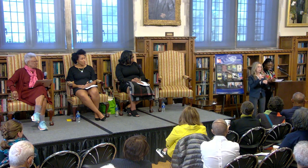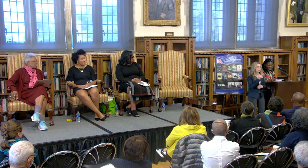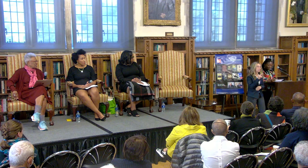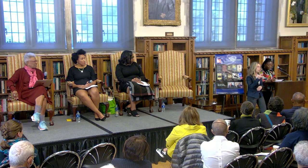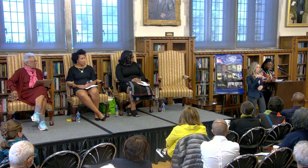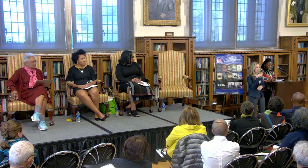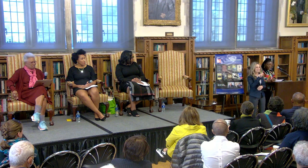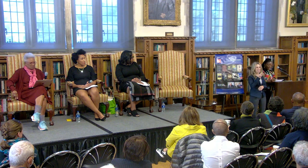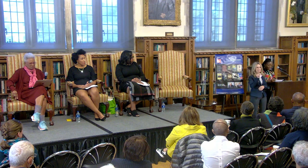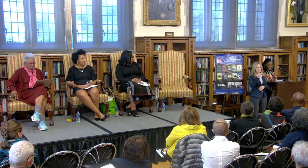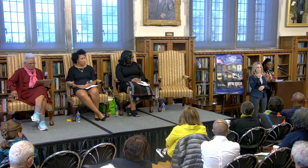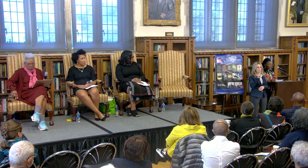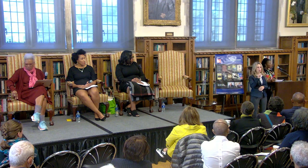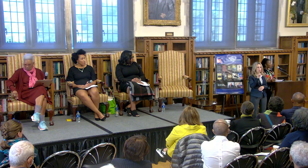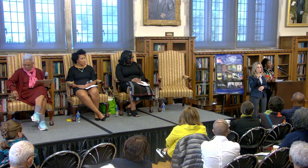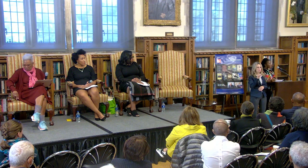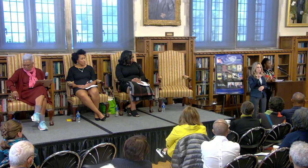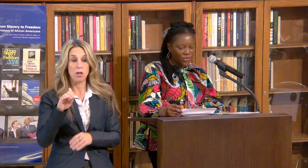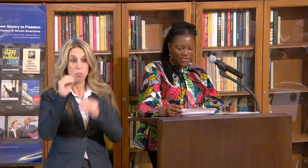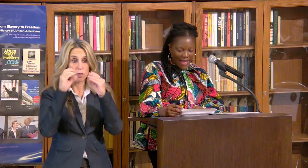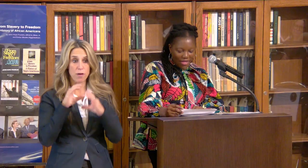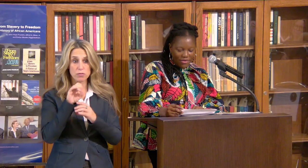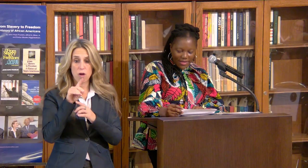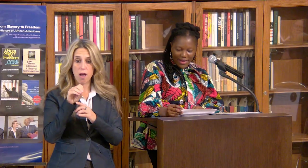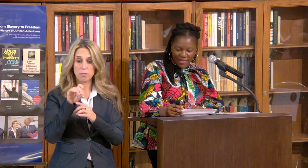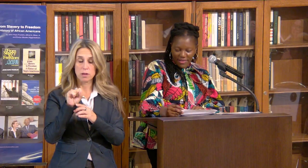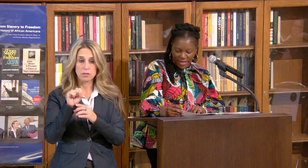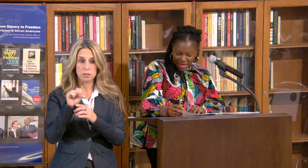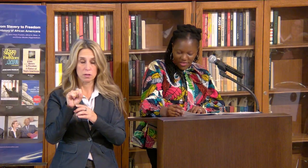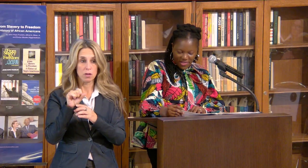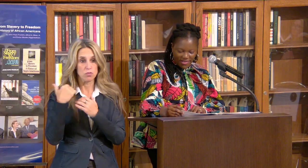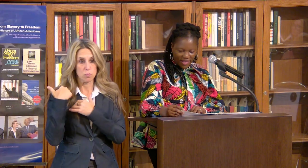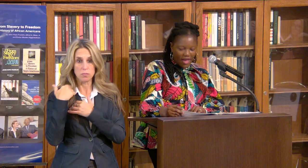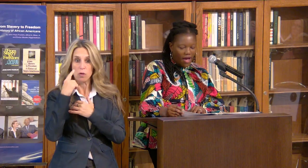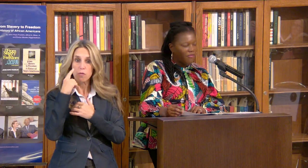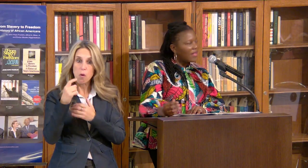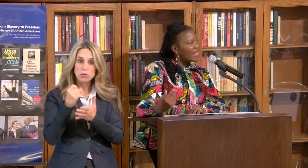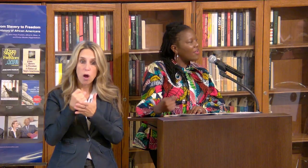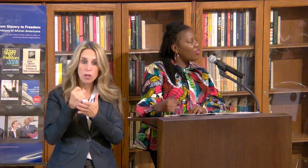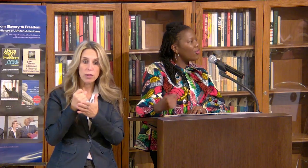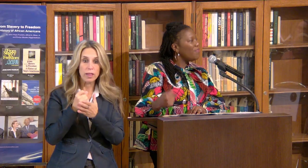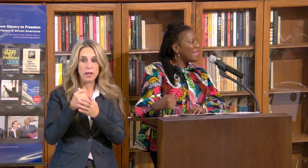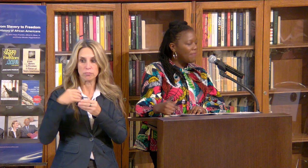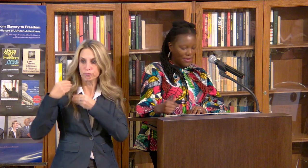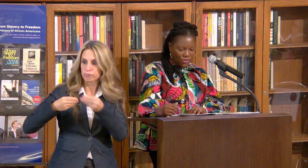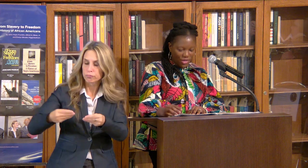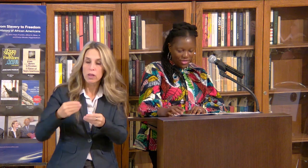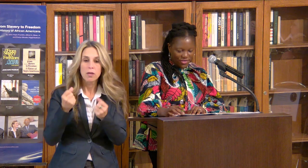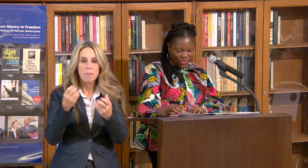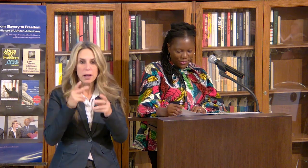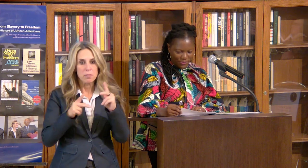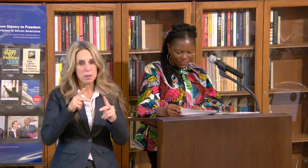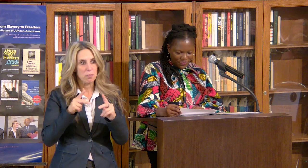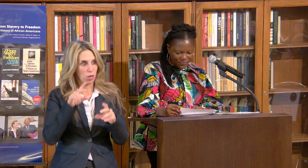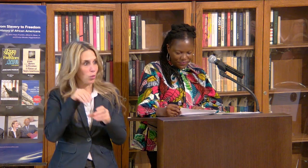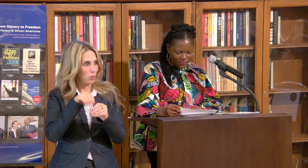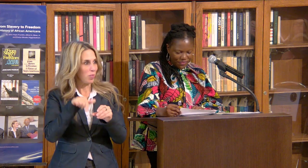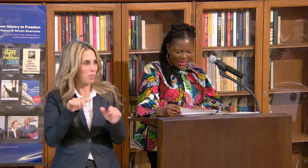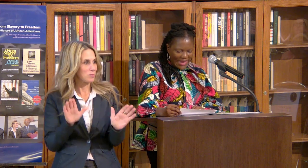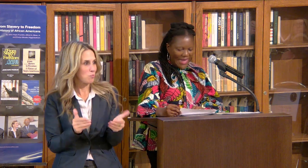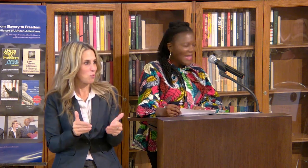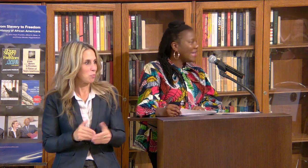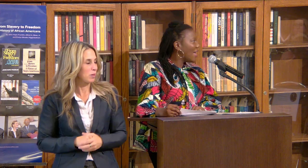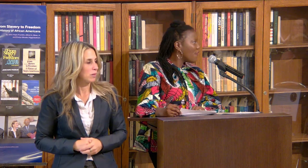Knoxville Professor Edmund is responsible for scholarly L lineages of that include many people in this